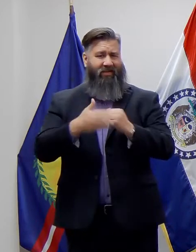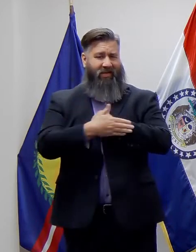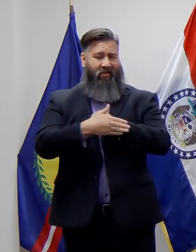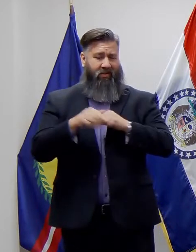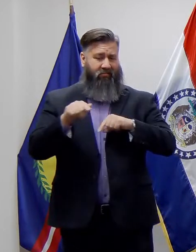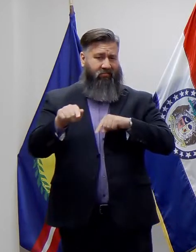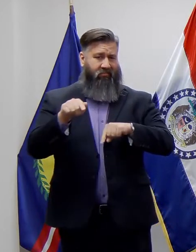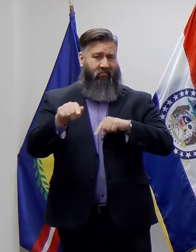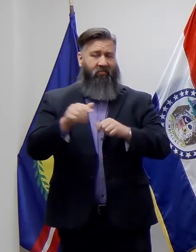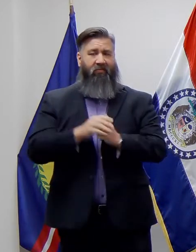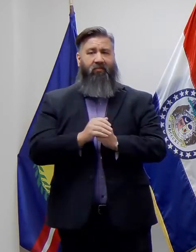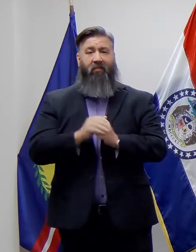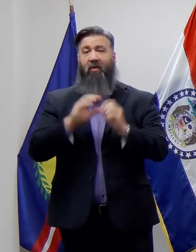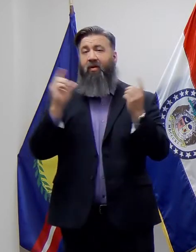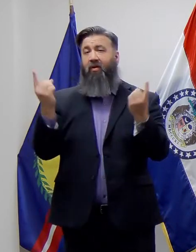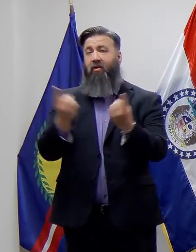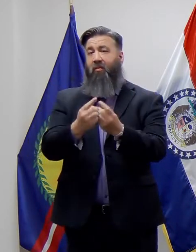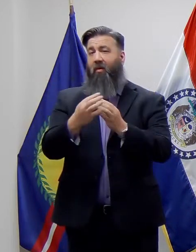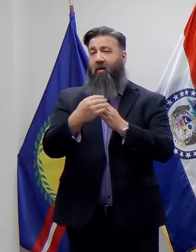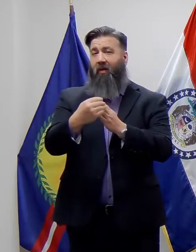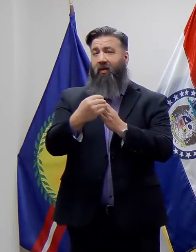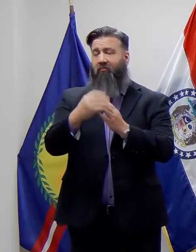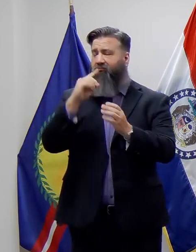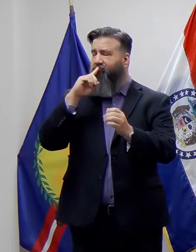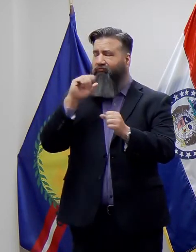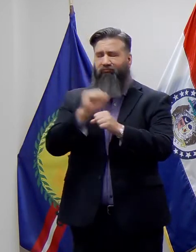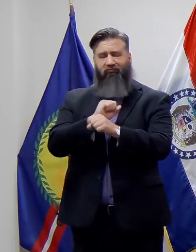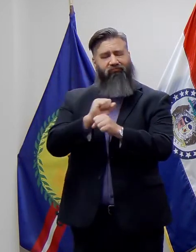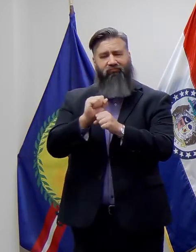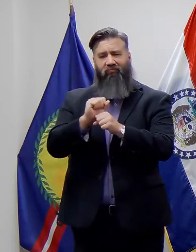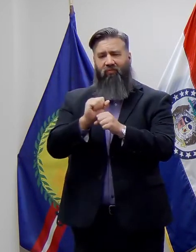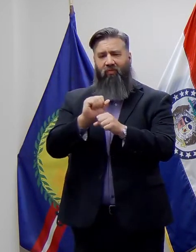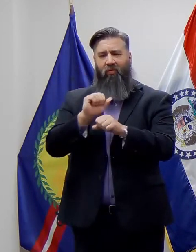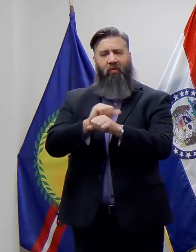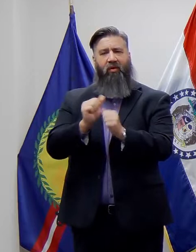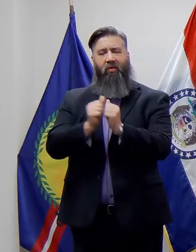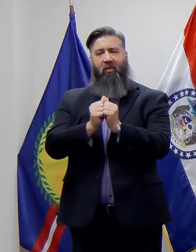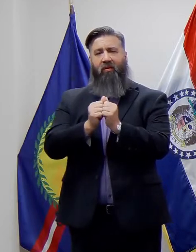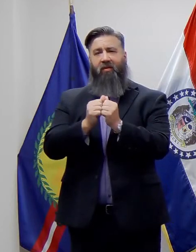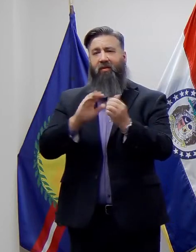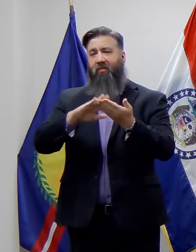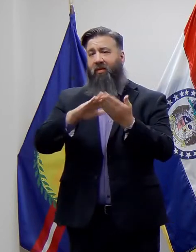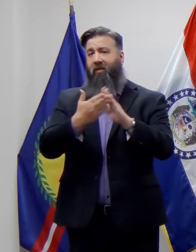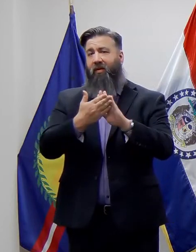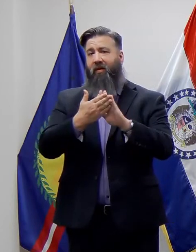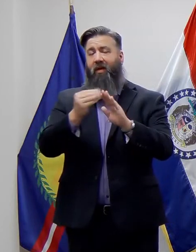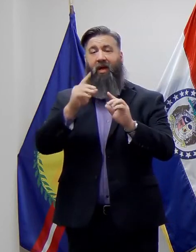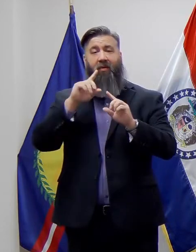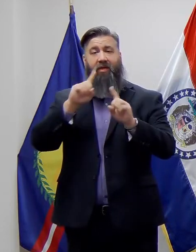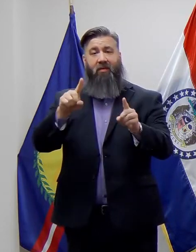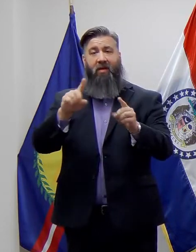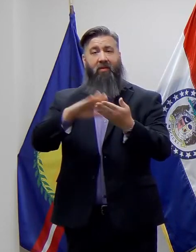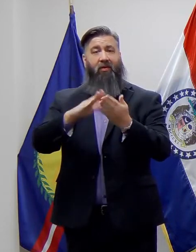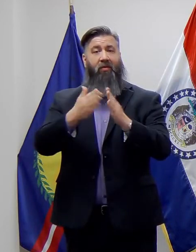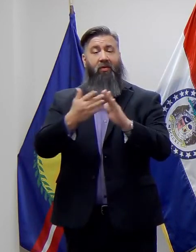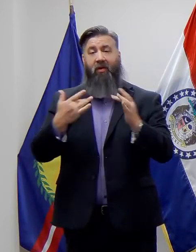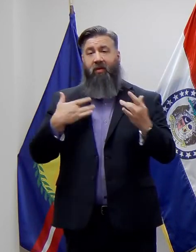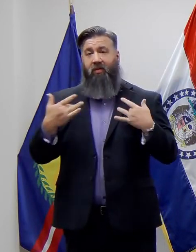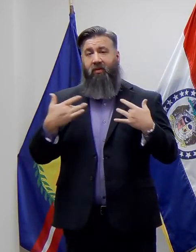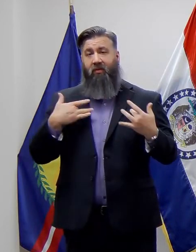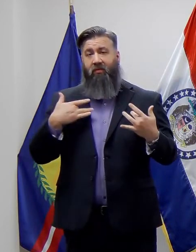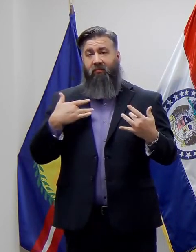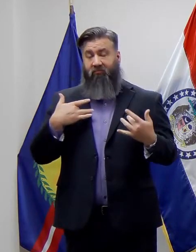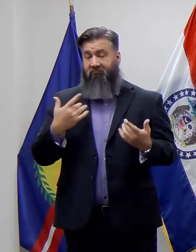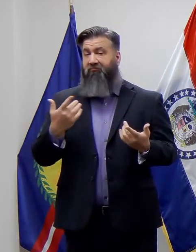department leaders committed to engaging in the community and responding to the community concerns. And as